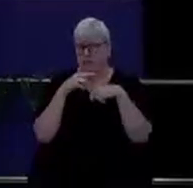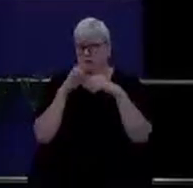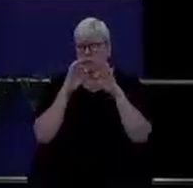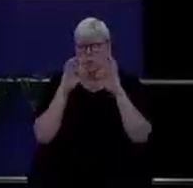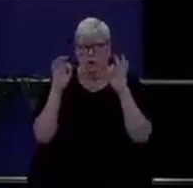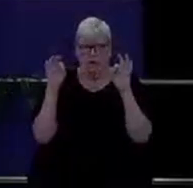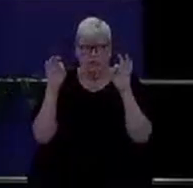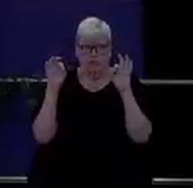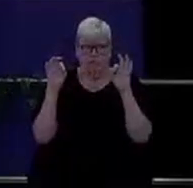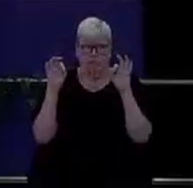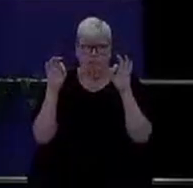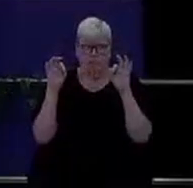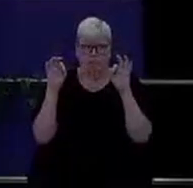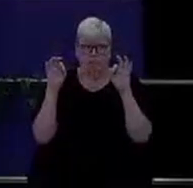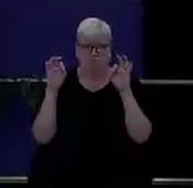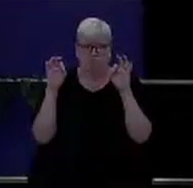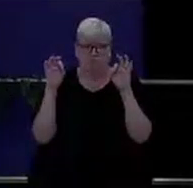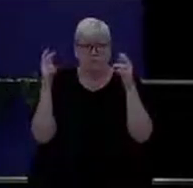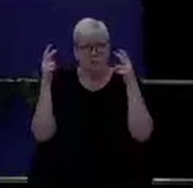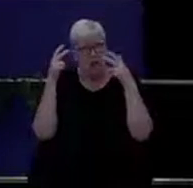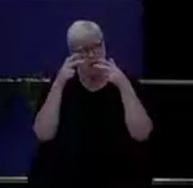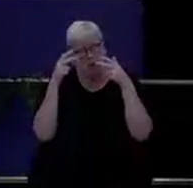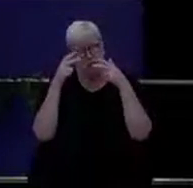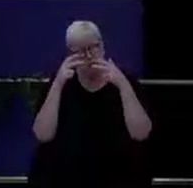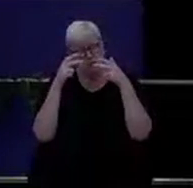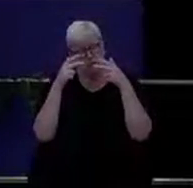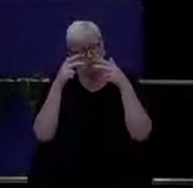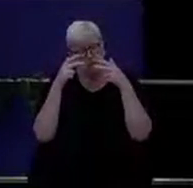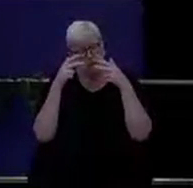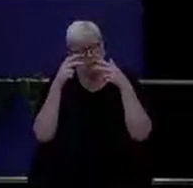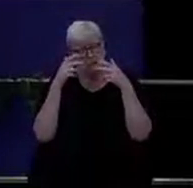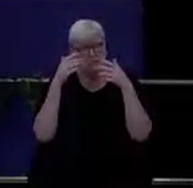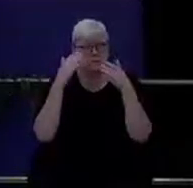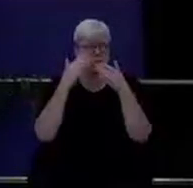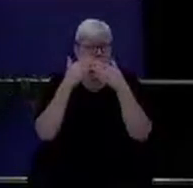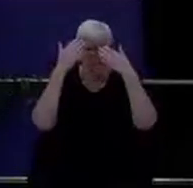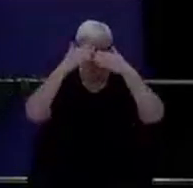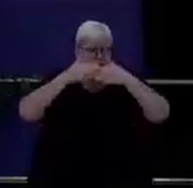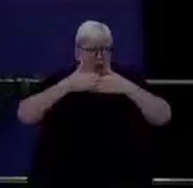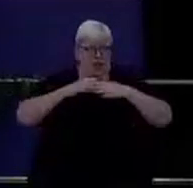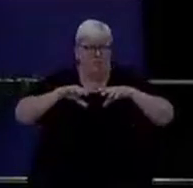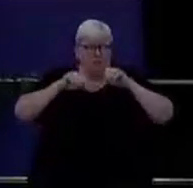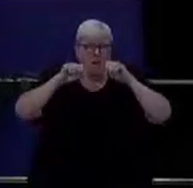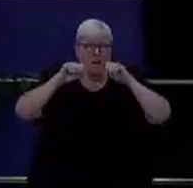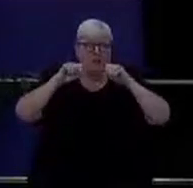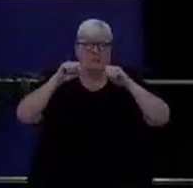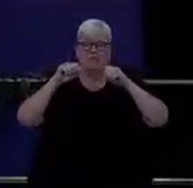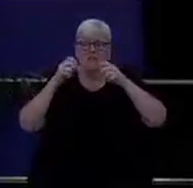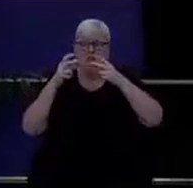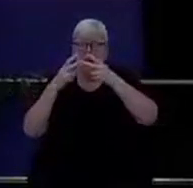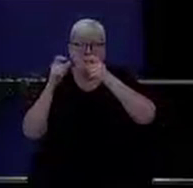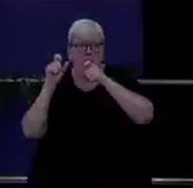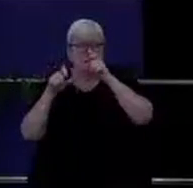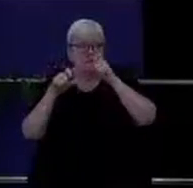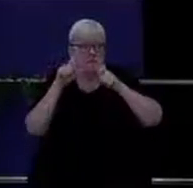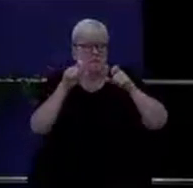quiet. The blue light of dusk beyond the windows melts into early darkness. I'm in the company of others,